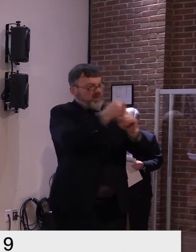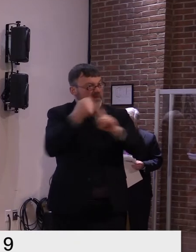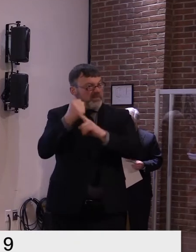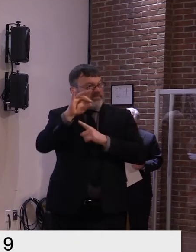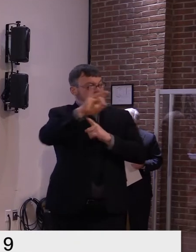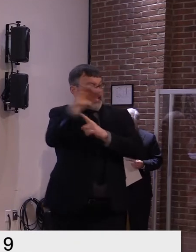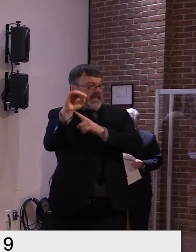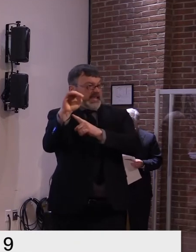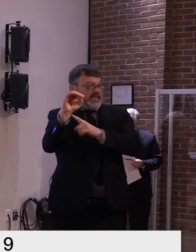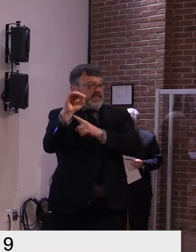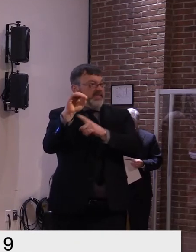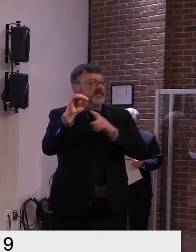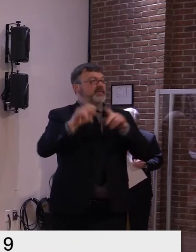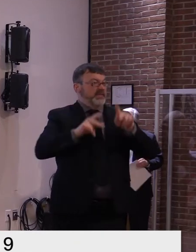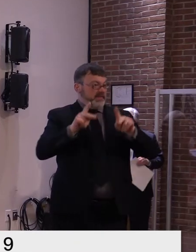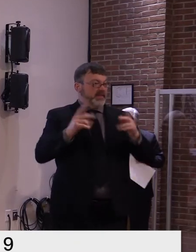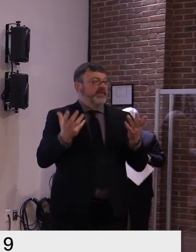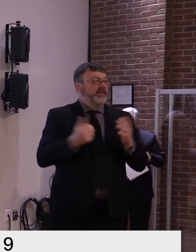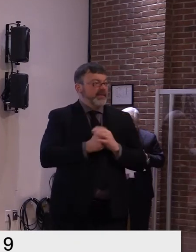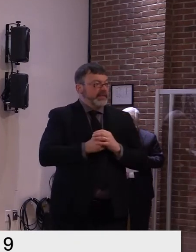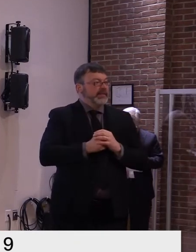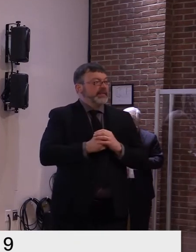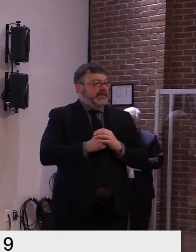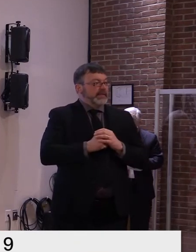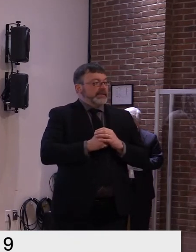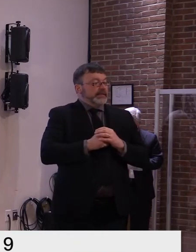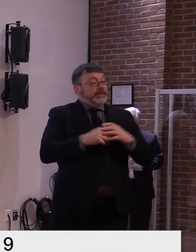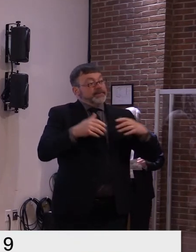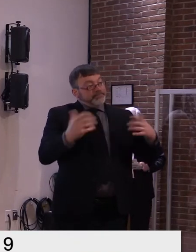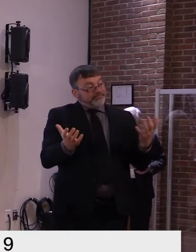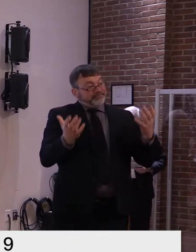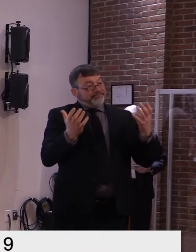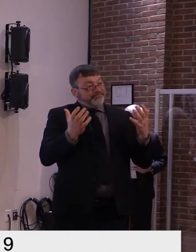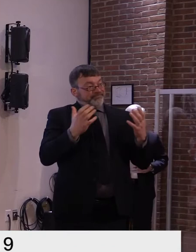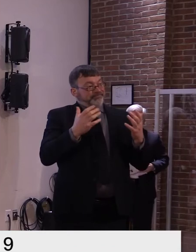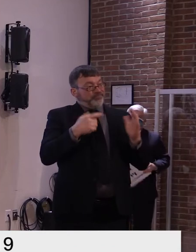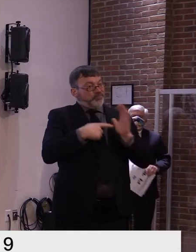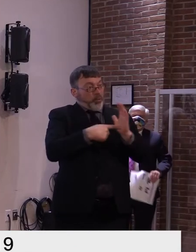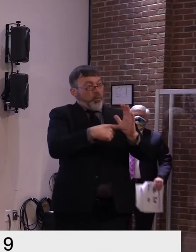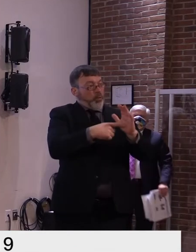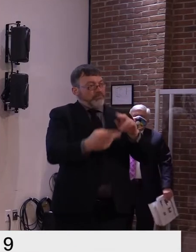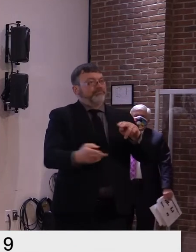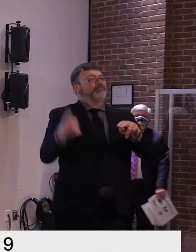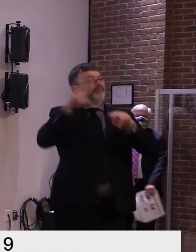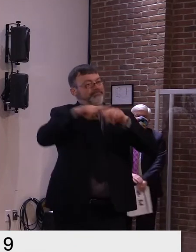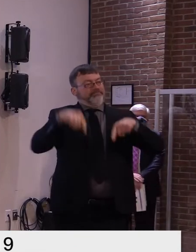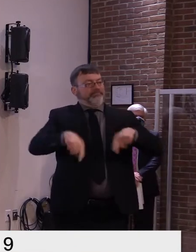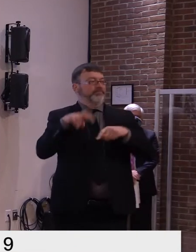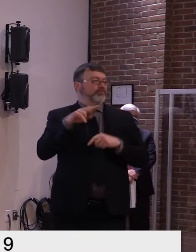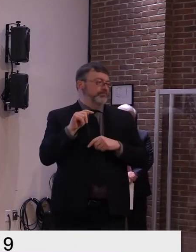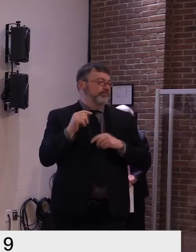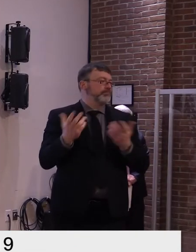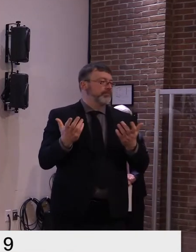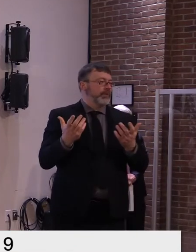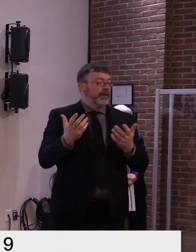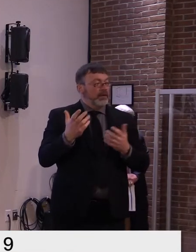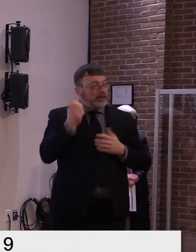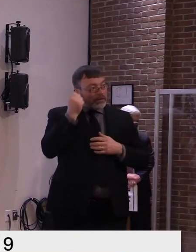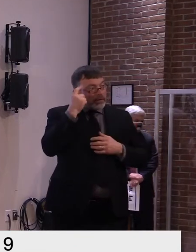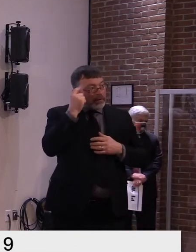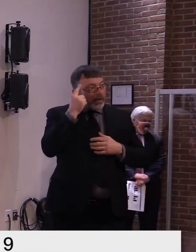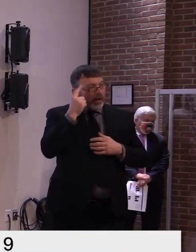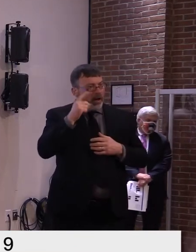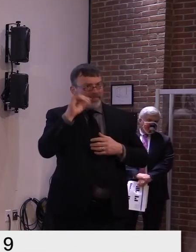continues to provide part of the increase in cases, but obviously not, again, the major proportion of 200